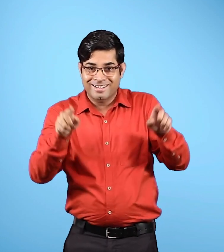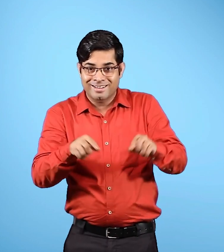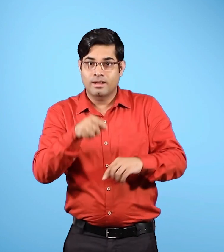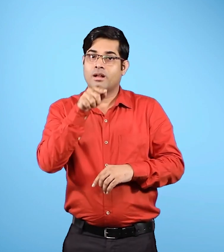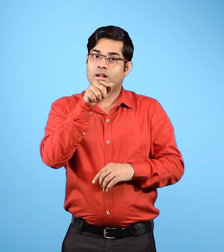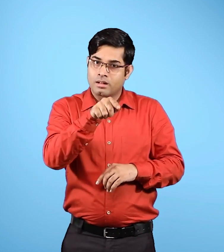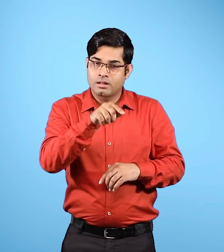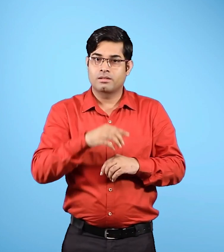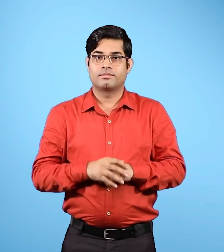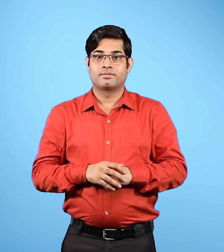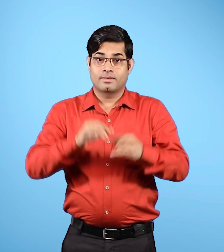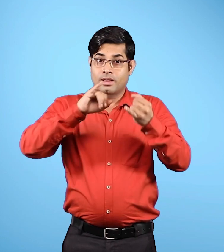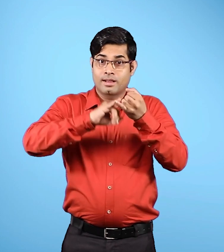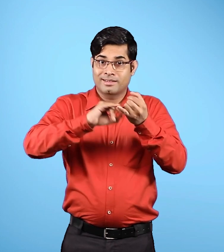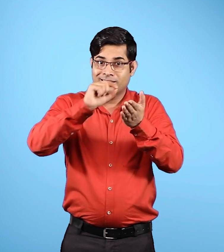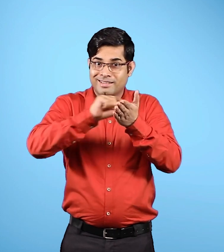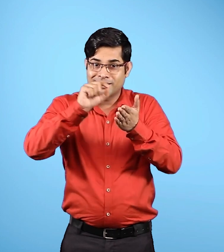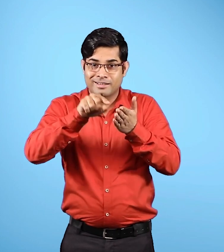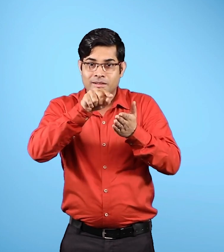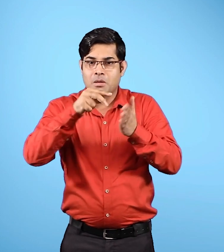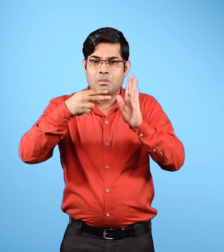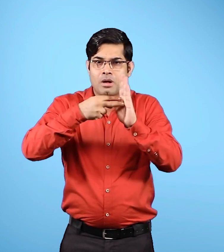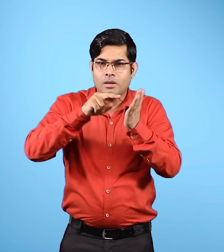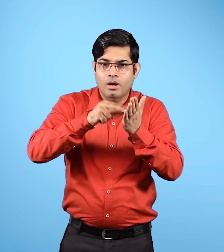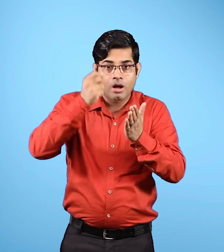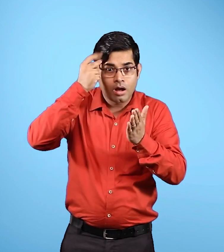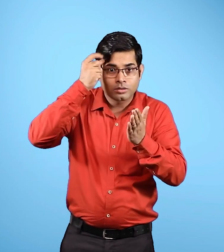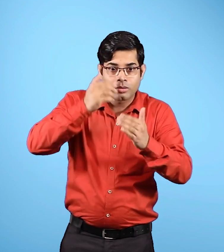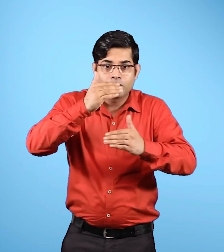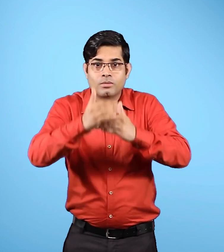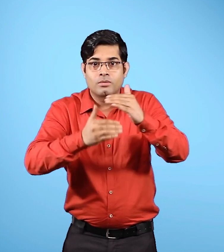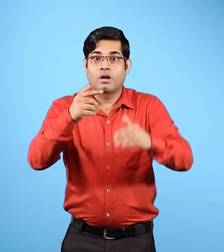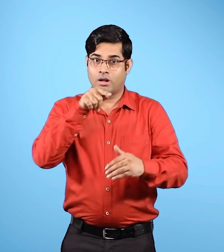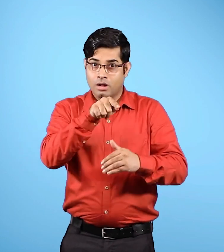where there were kings and queens about 5,000 years ago.